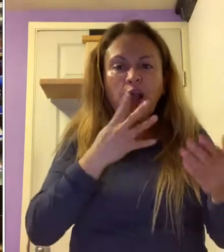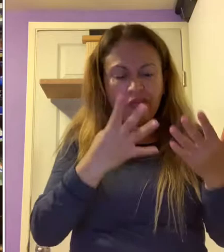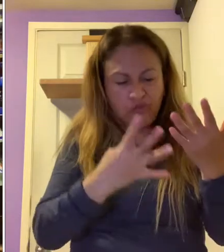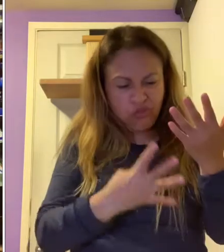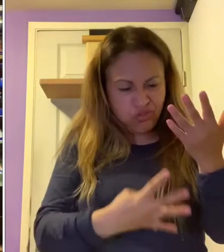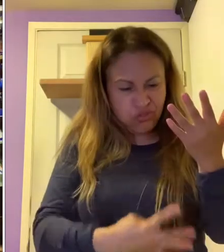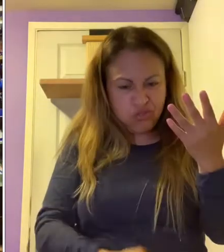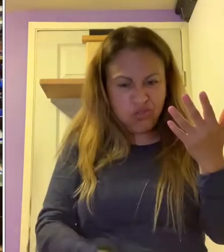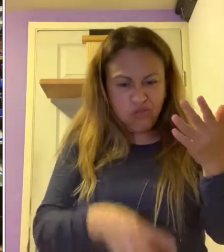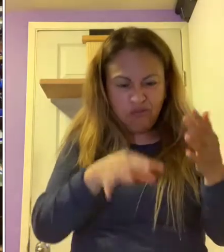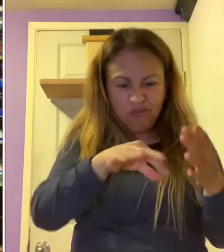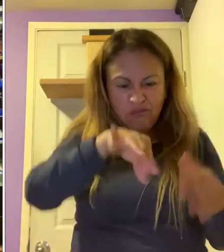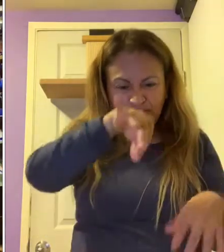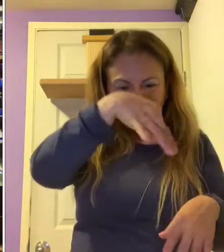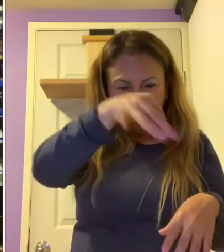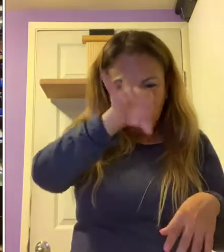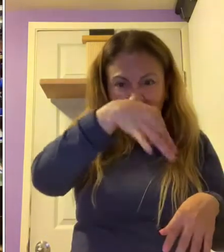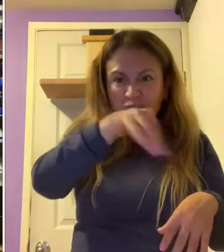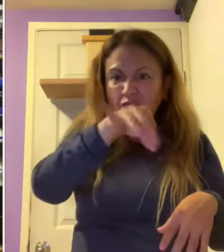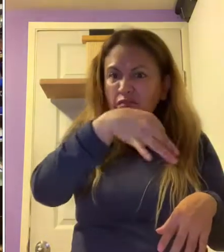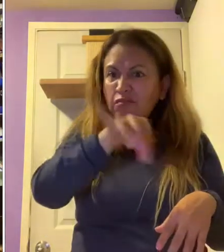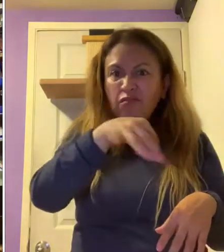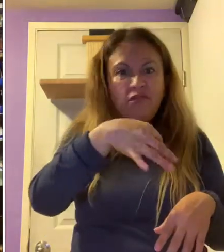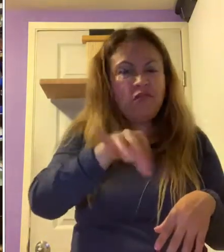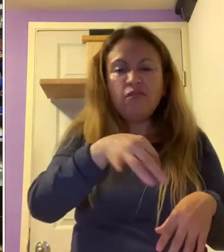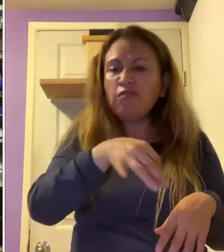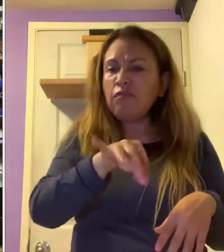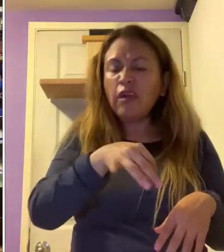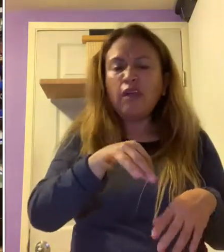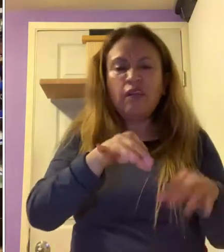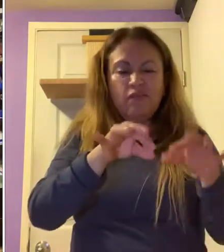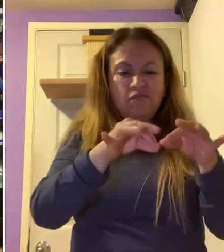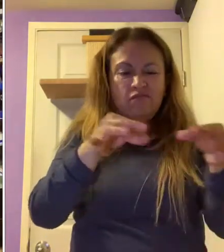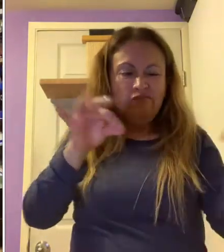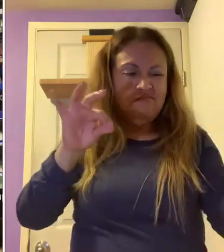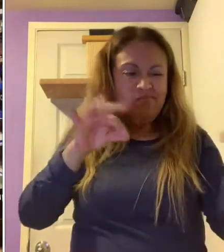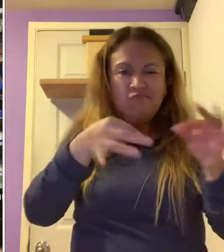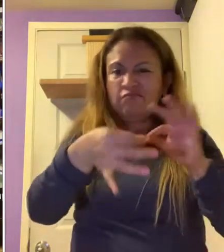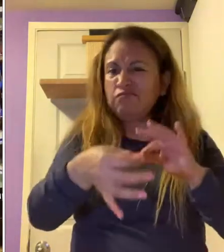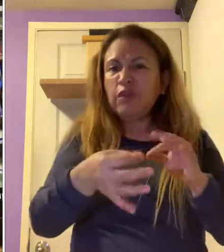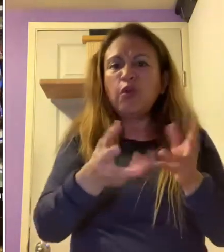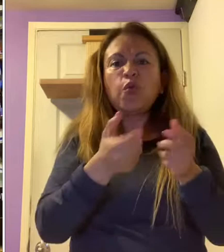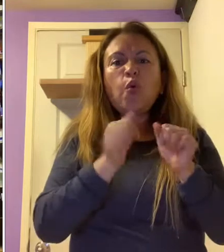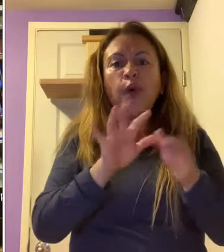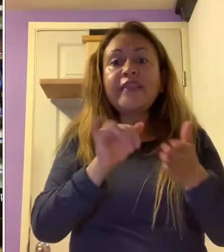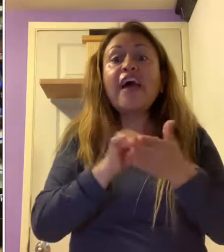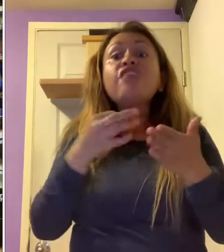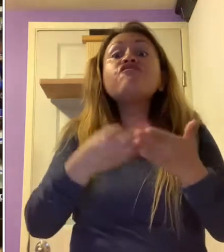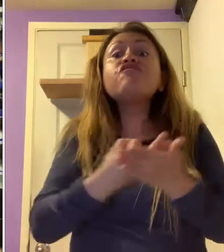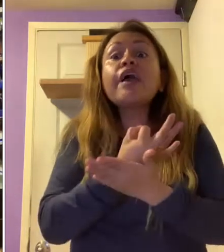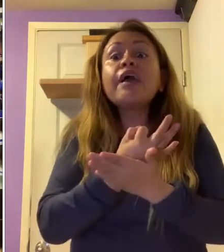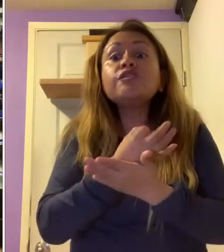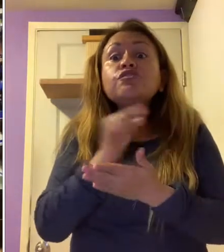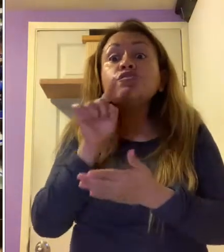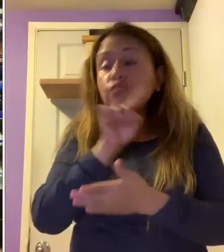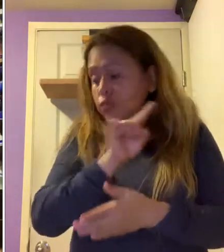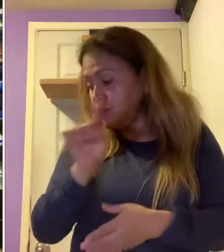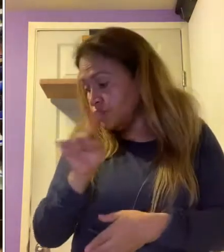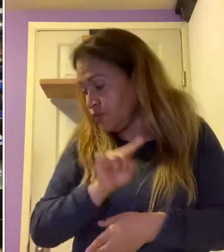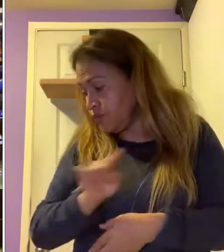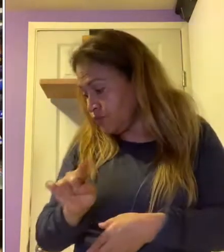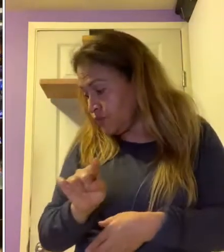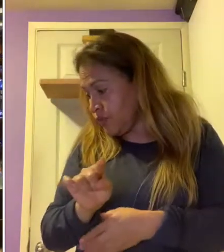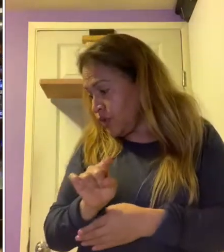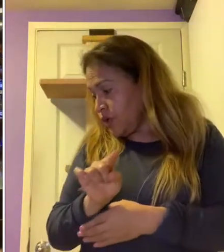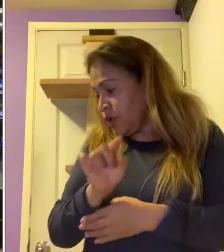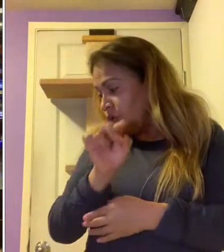the water from the cells runs out and you have a really soggy, mushy noodle, which ends up very sloppy and soggy. You don't want to do that. You want fresh